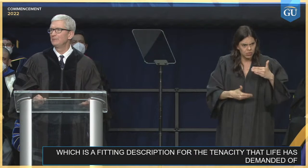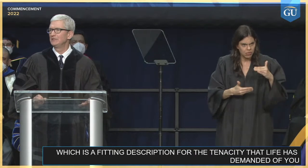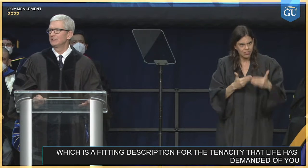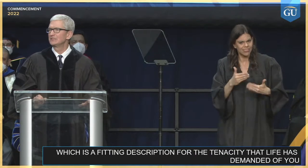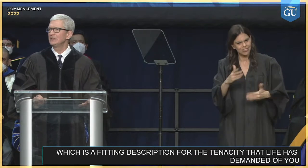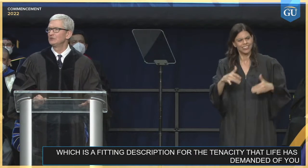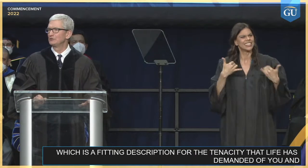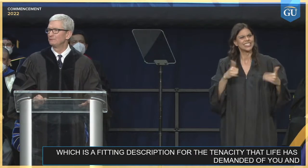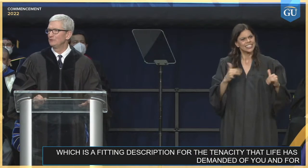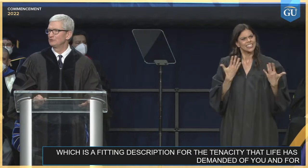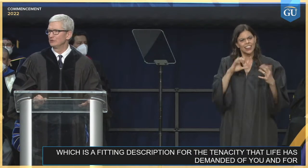to seize your future.